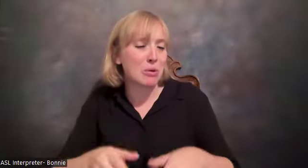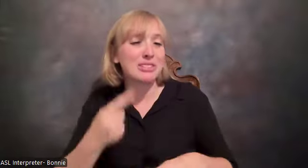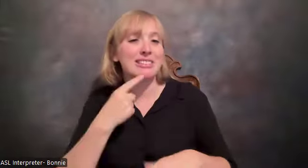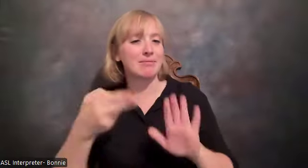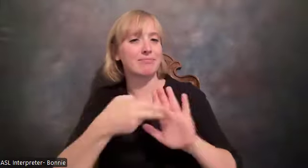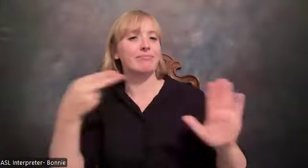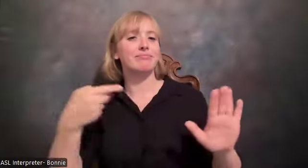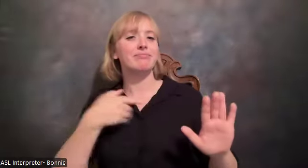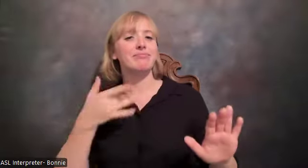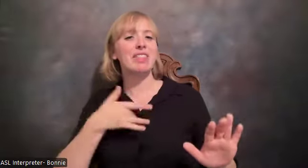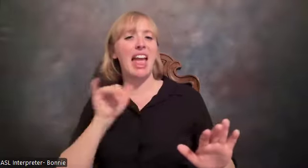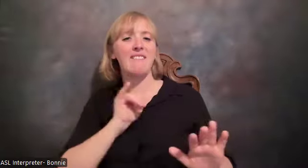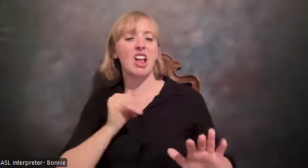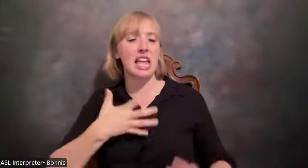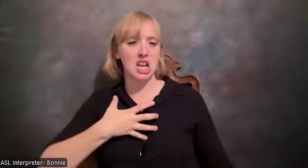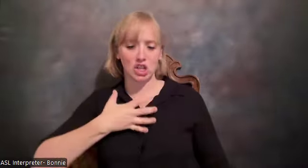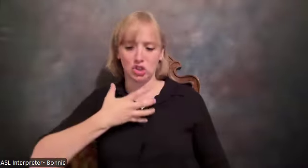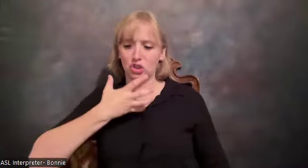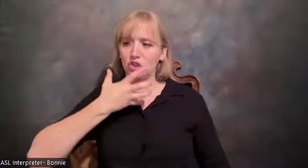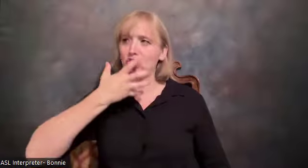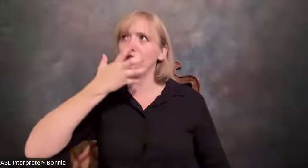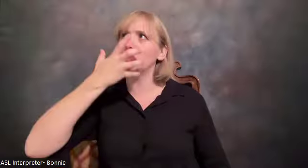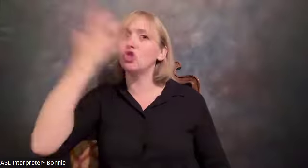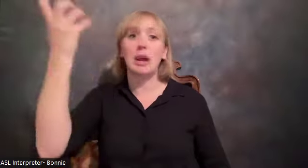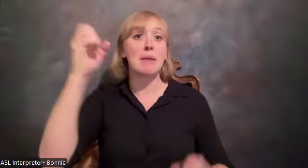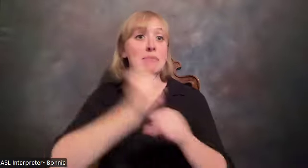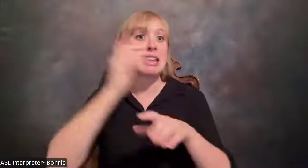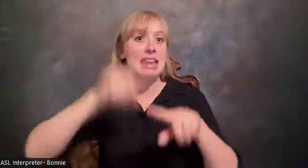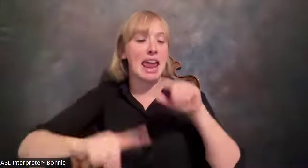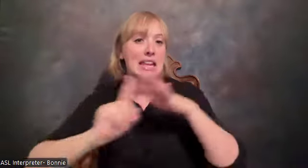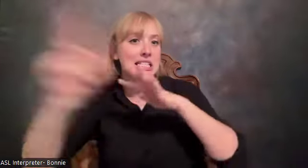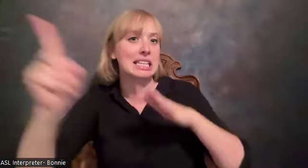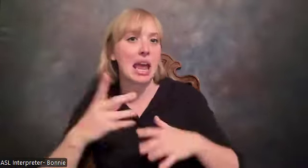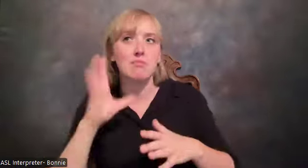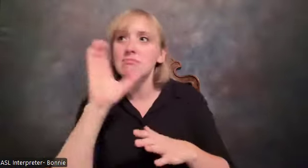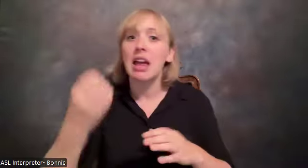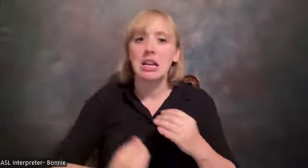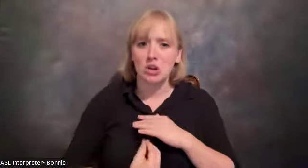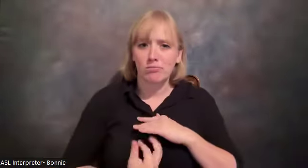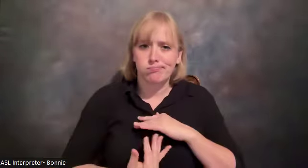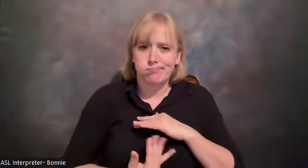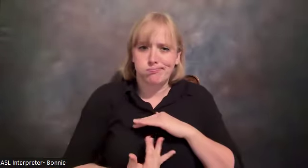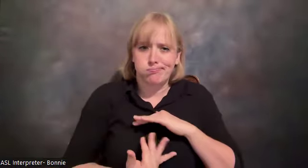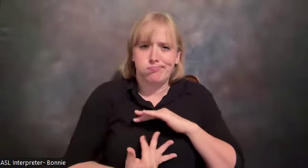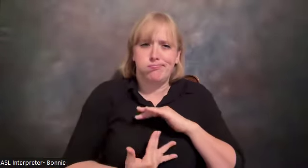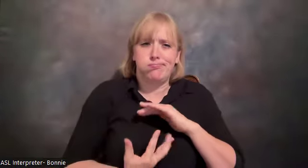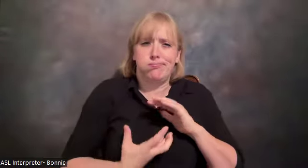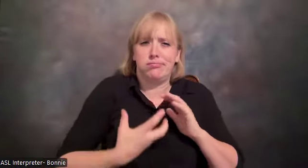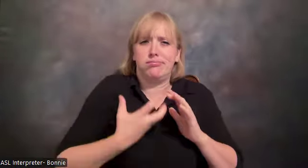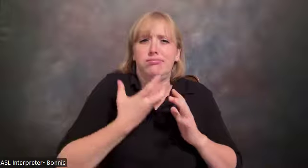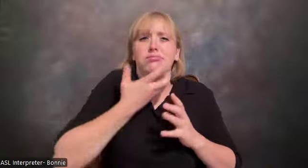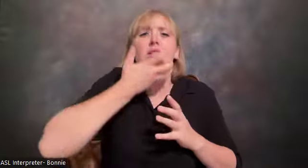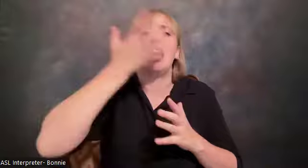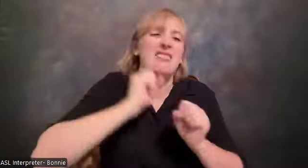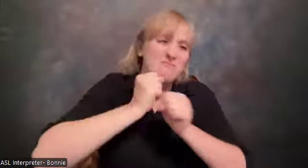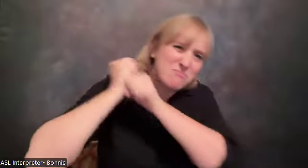I felt like a scream looking for a mouth. And that's the way I always felt when I didn't have alcohol. And yet you guys